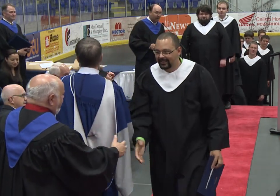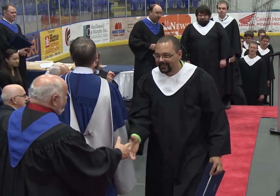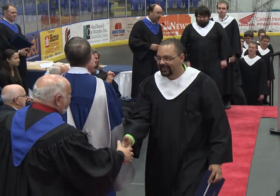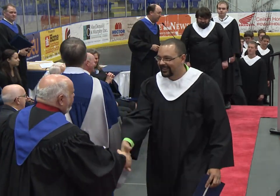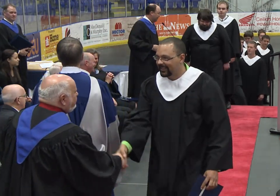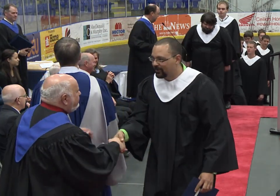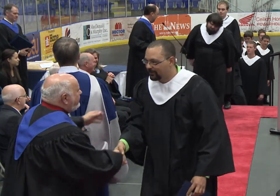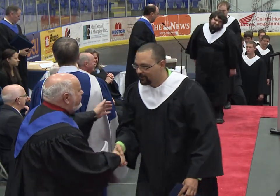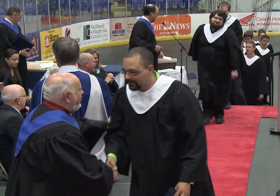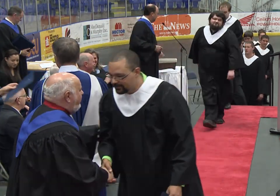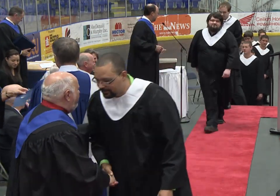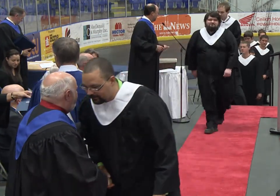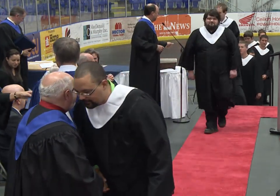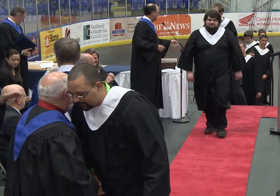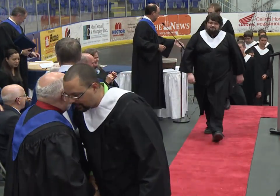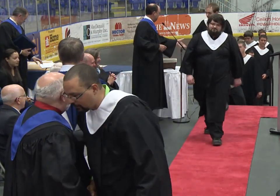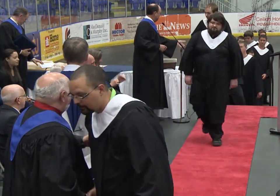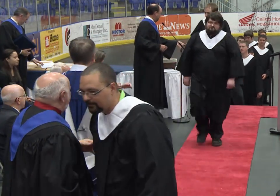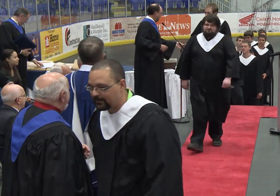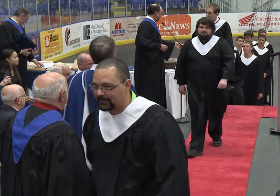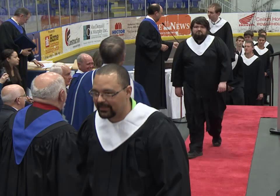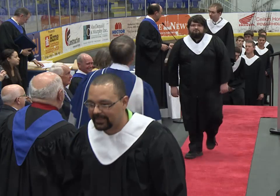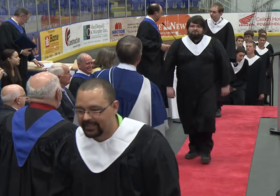Neil Roddick.